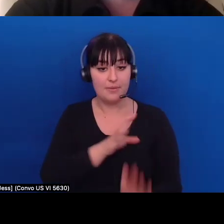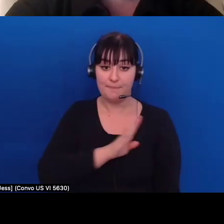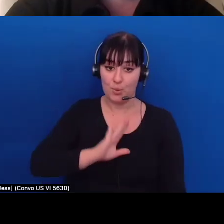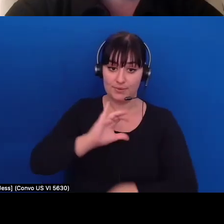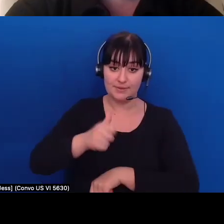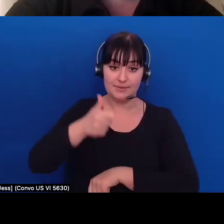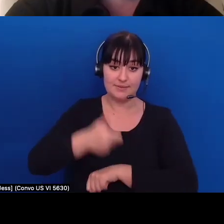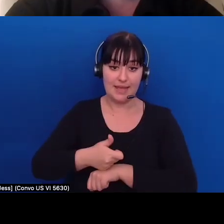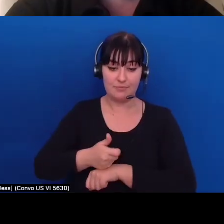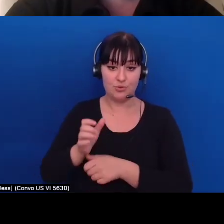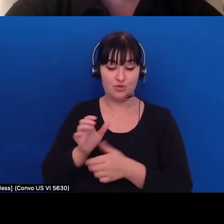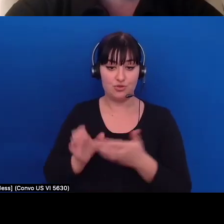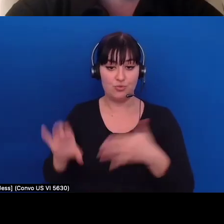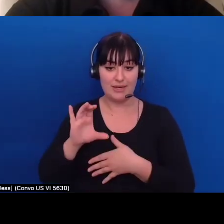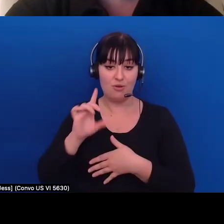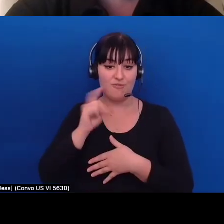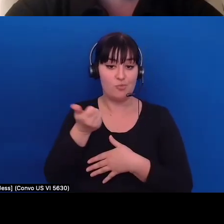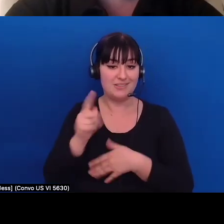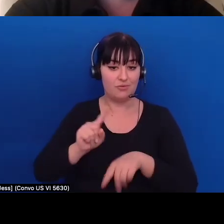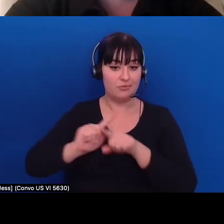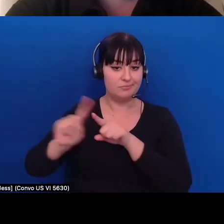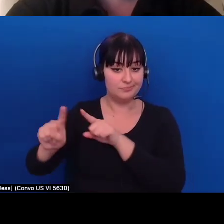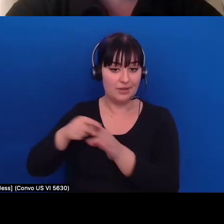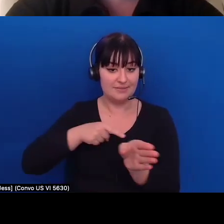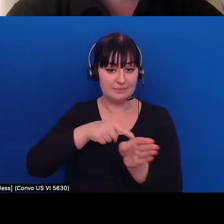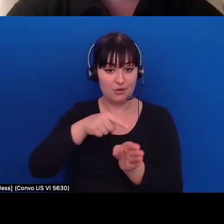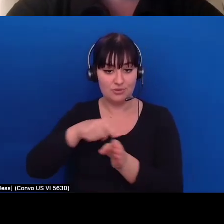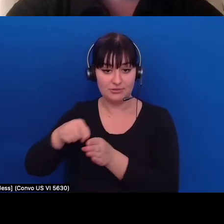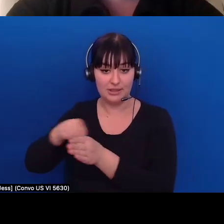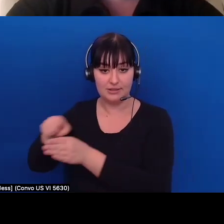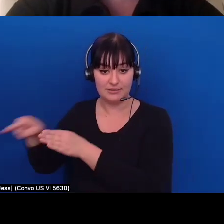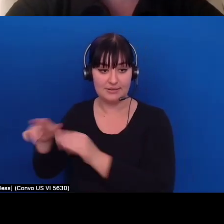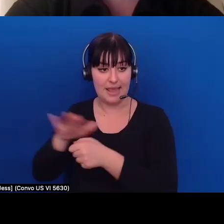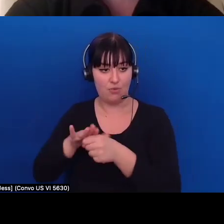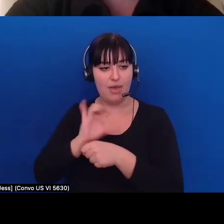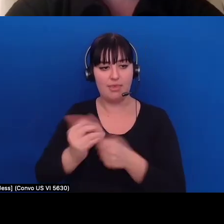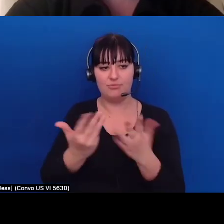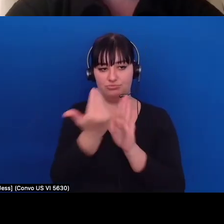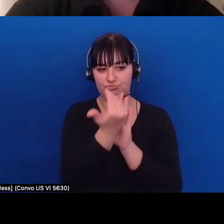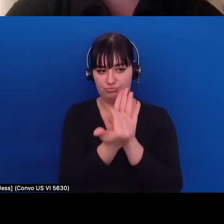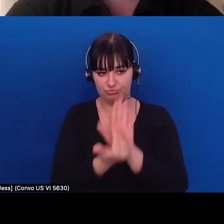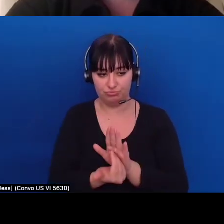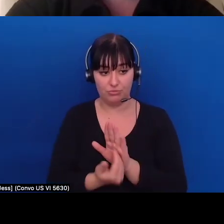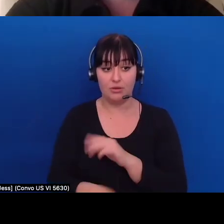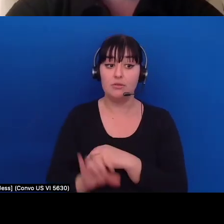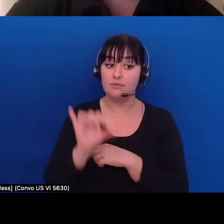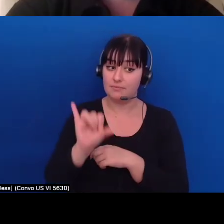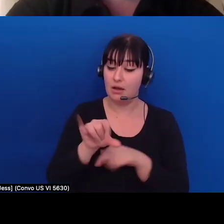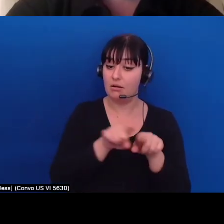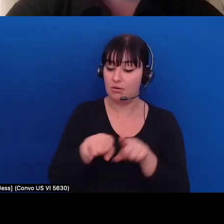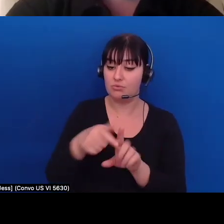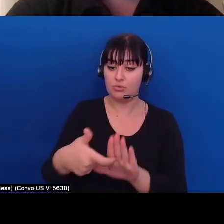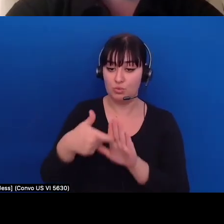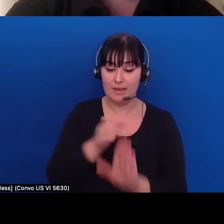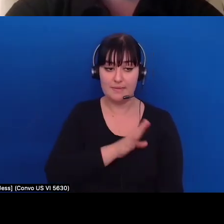establish criteria for several different specialist areas which are listed. This section also requires the